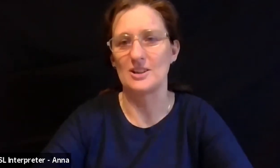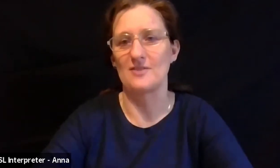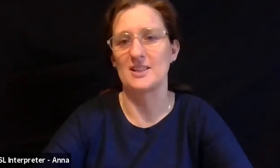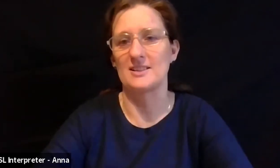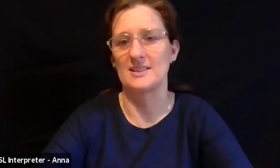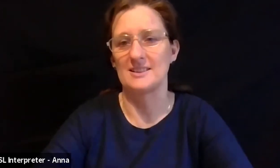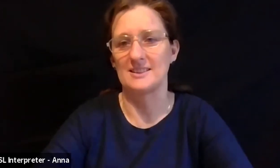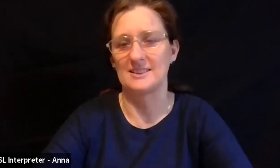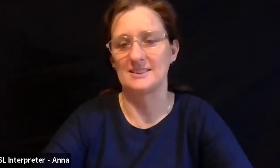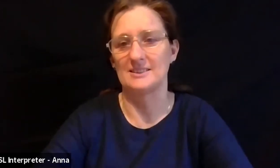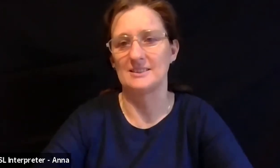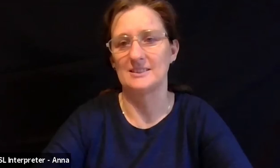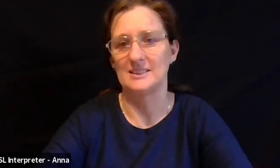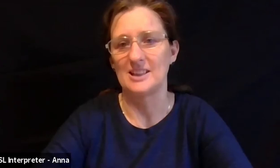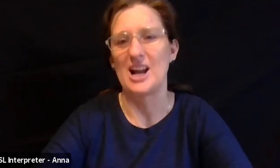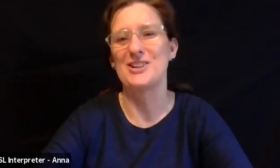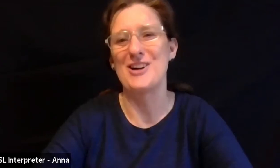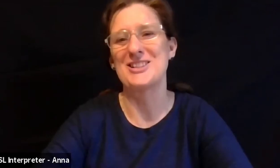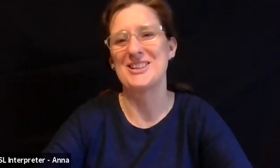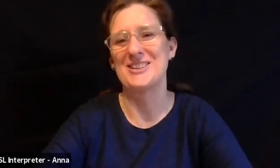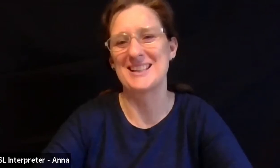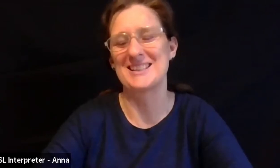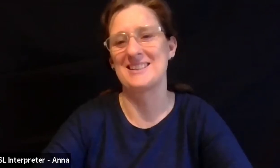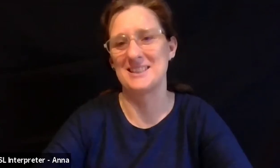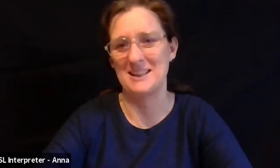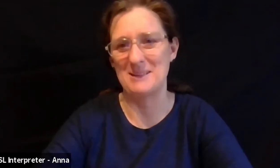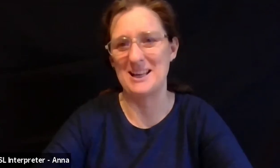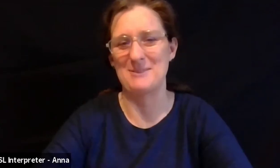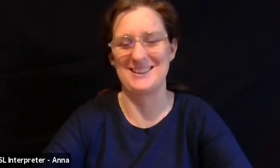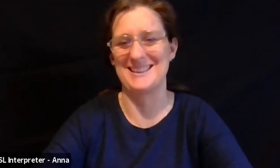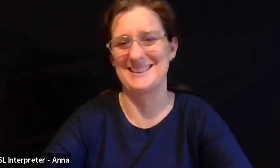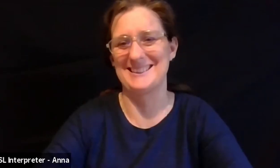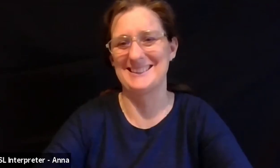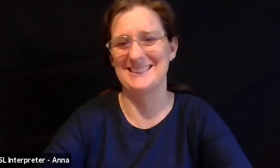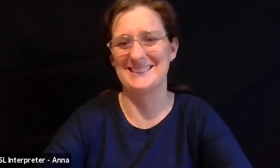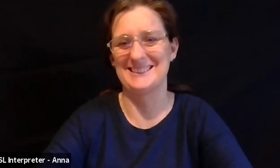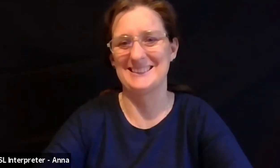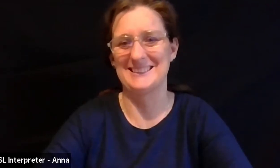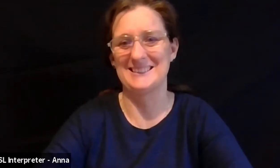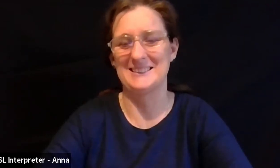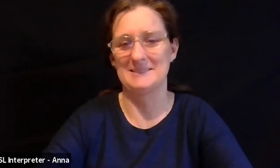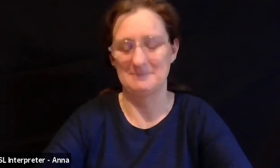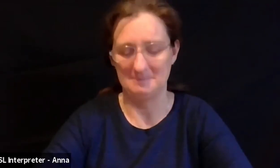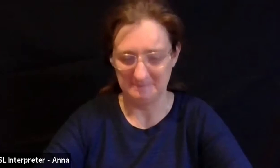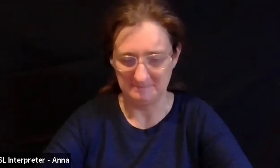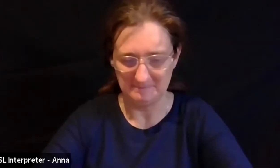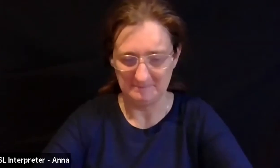God who loves us. And God who is excited to be here with us.